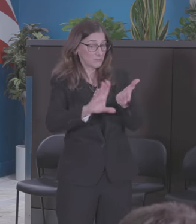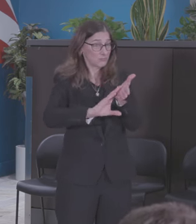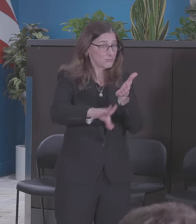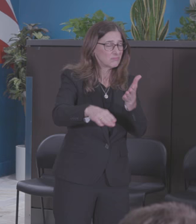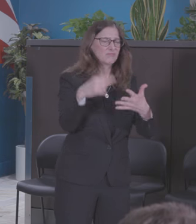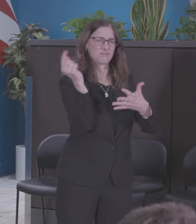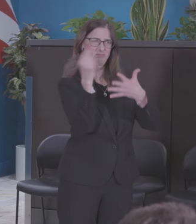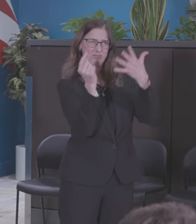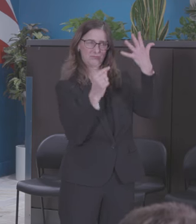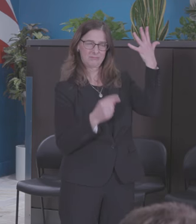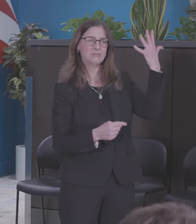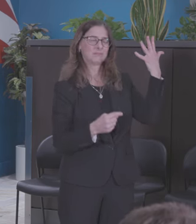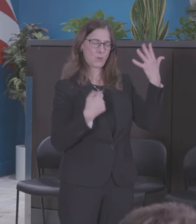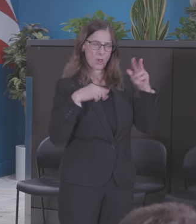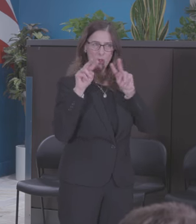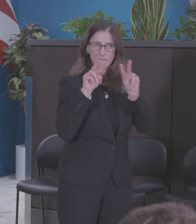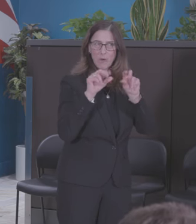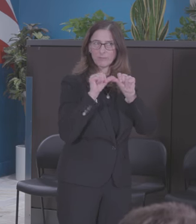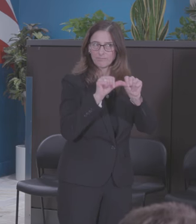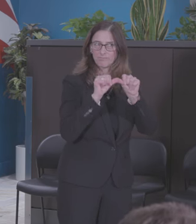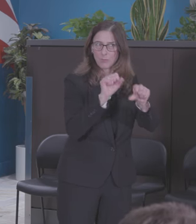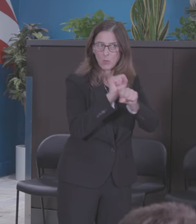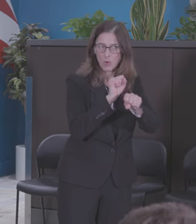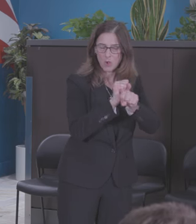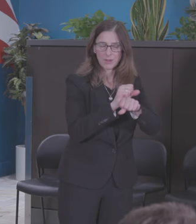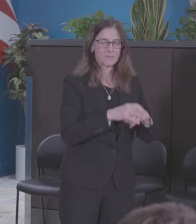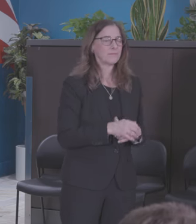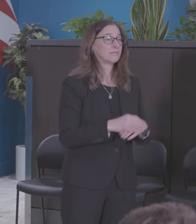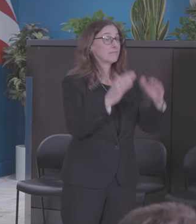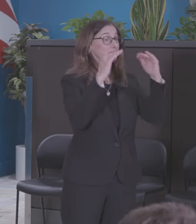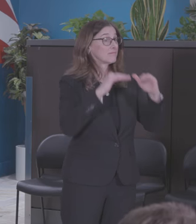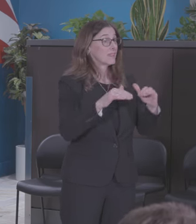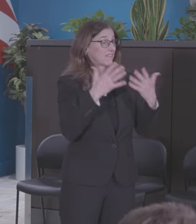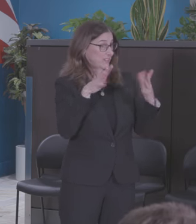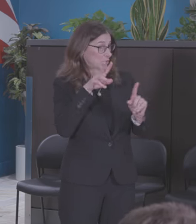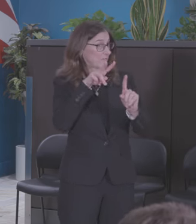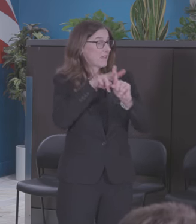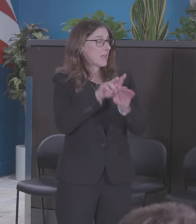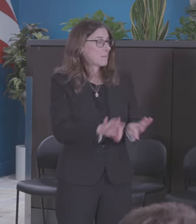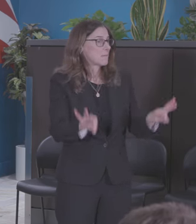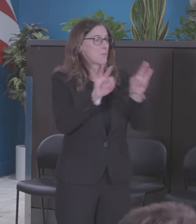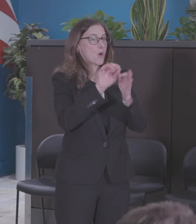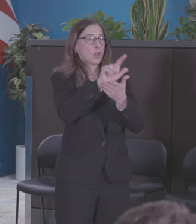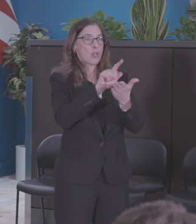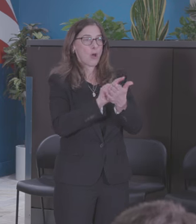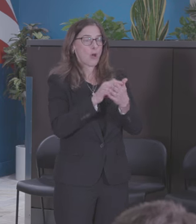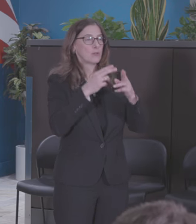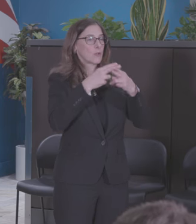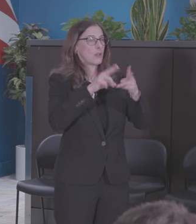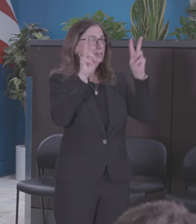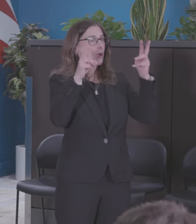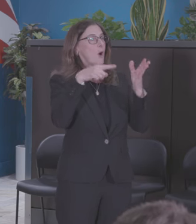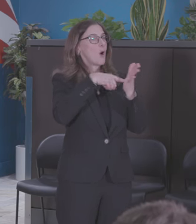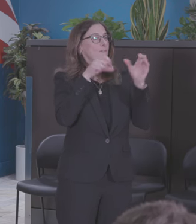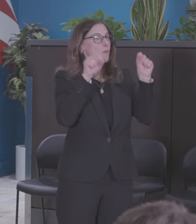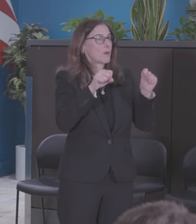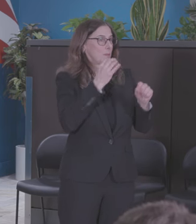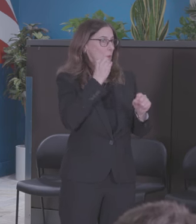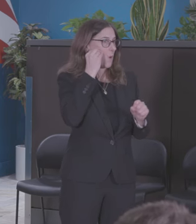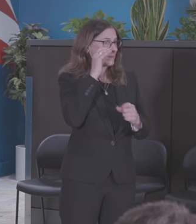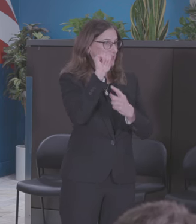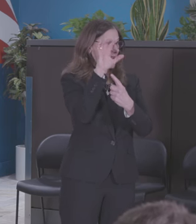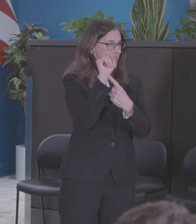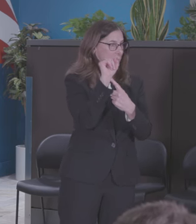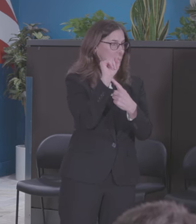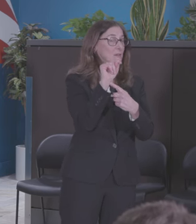that. We also filed an important piece of legislation, the Affordable Homes Act, which would significantly